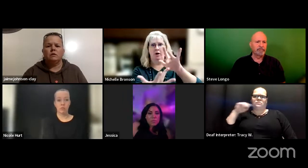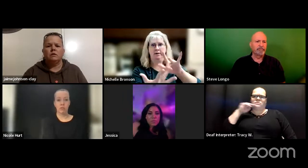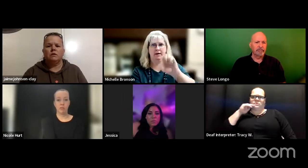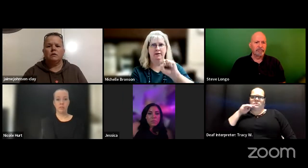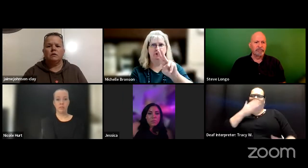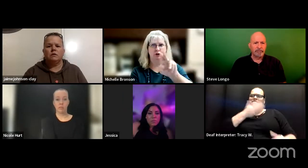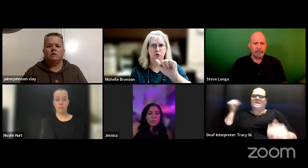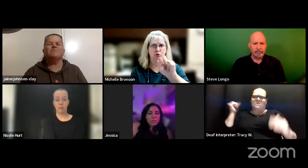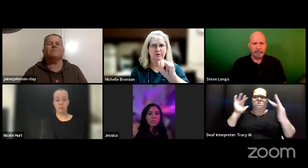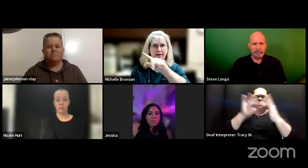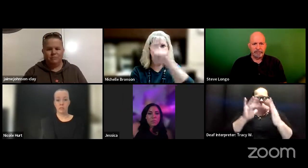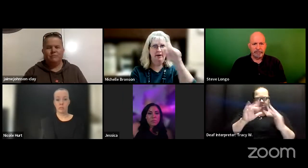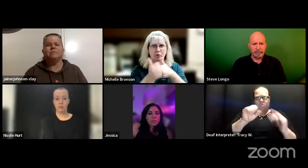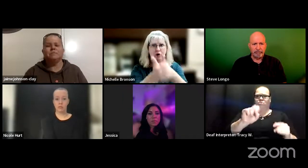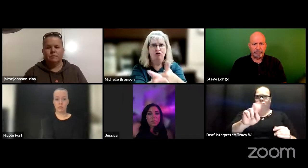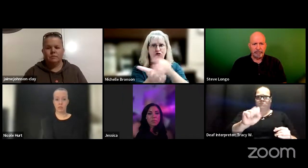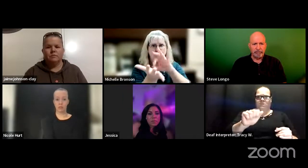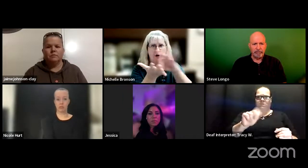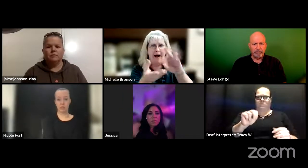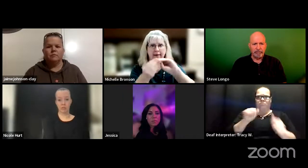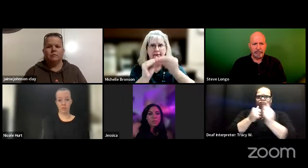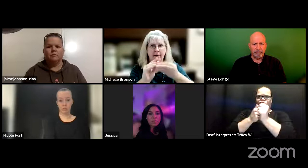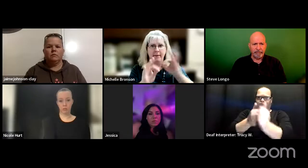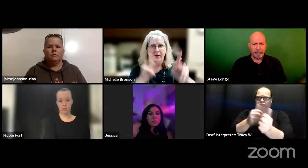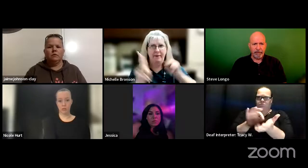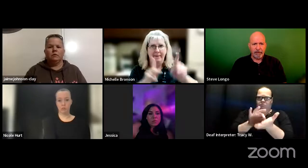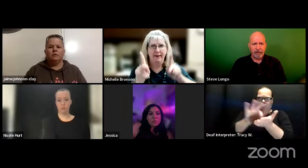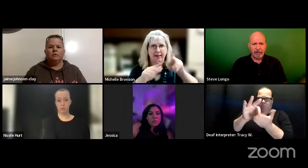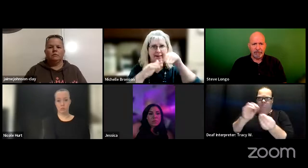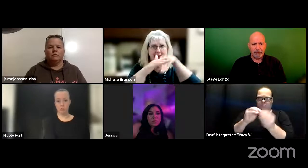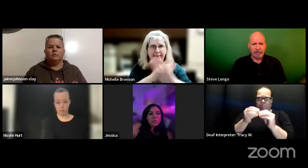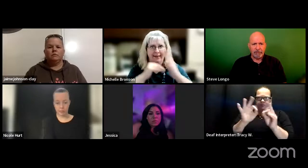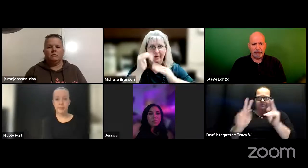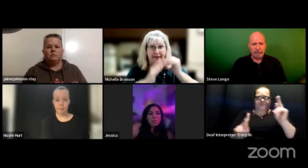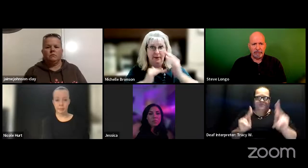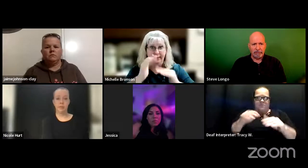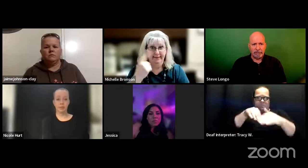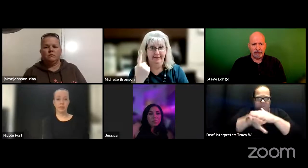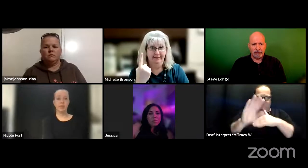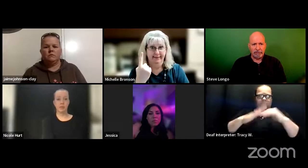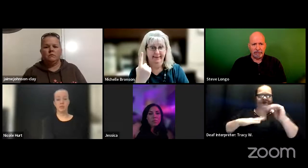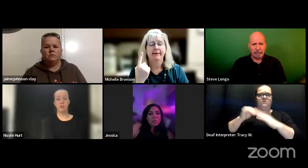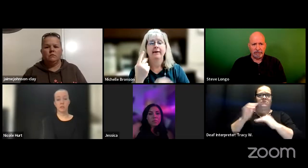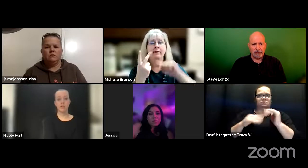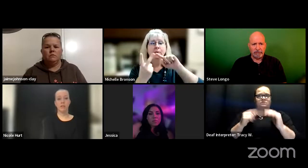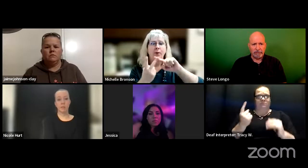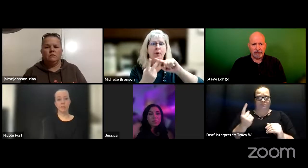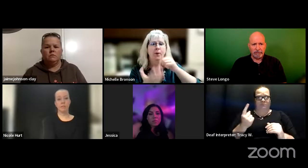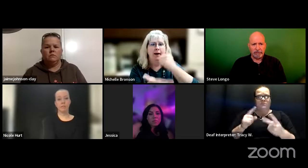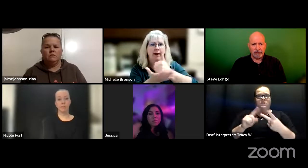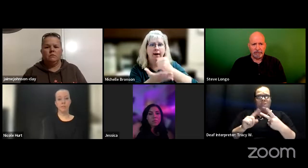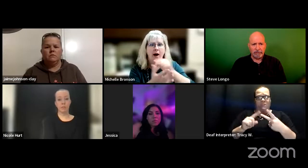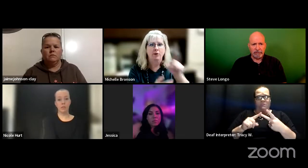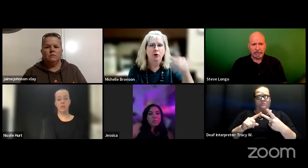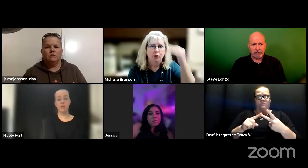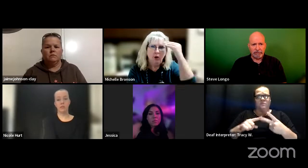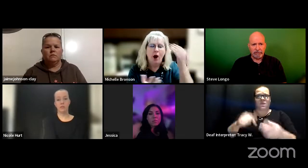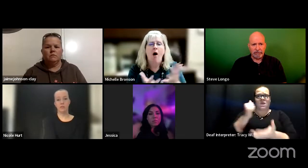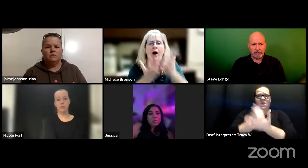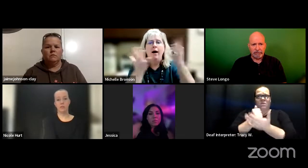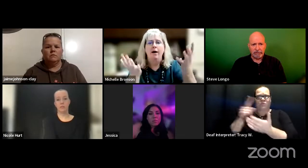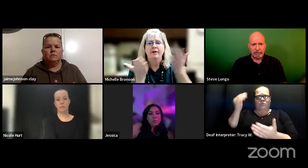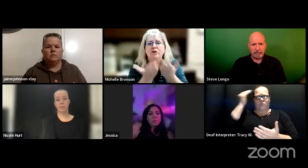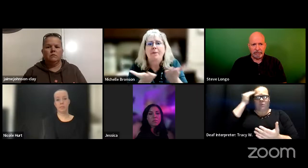This is Michelle. It's best to be in touch with Susan because we have to track numbers of people and there's a limit to how many can be in the